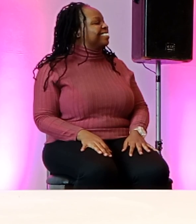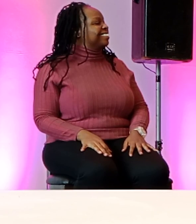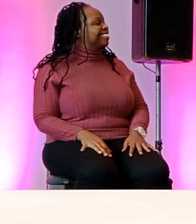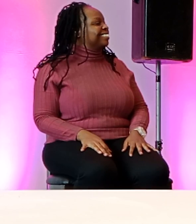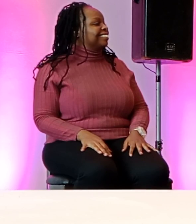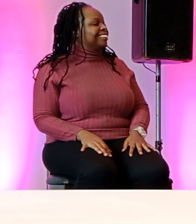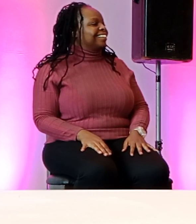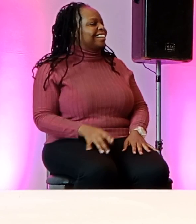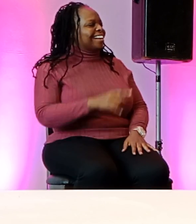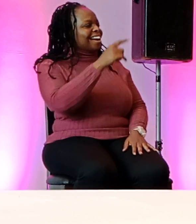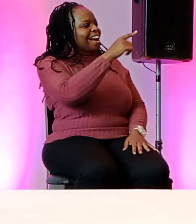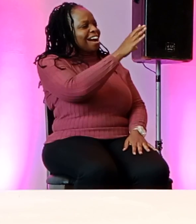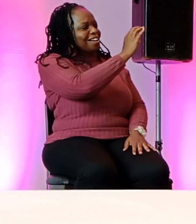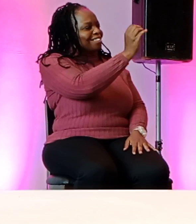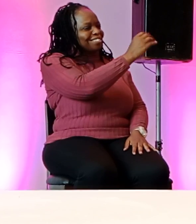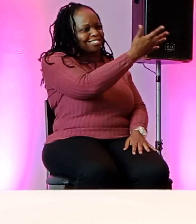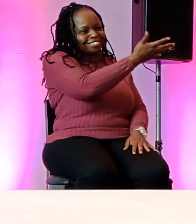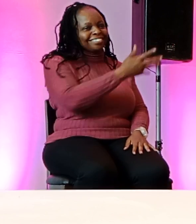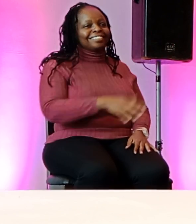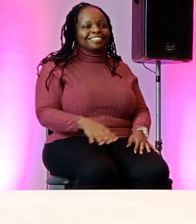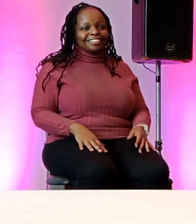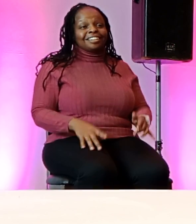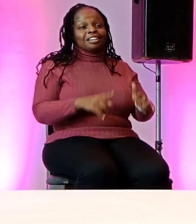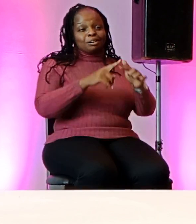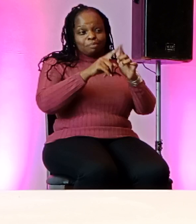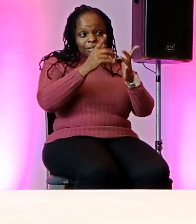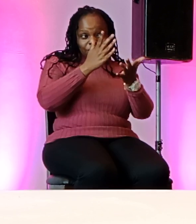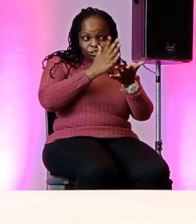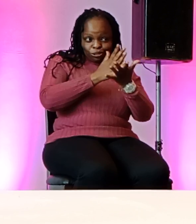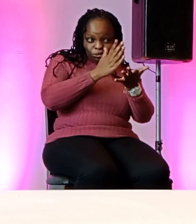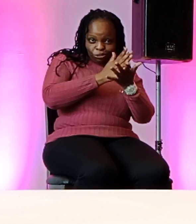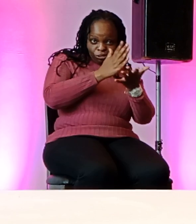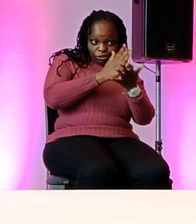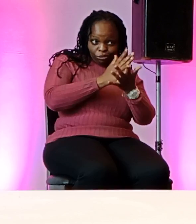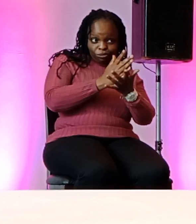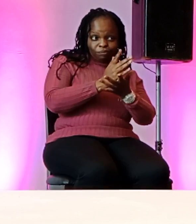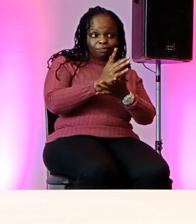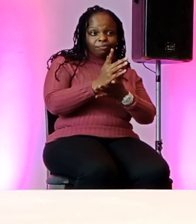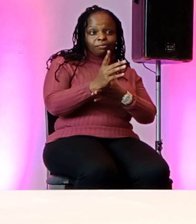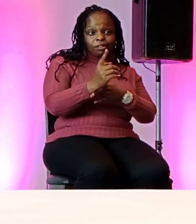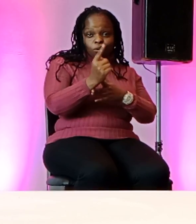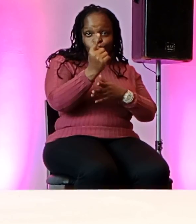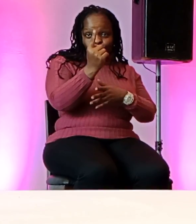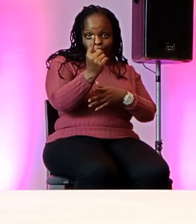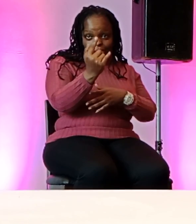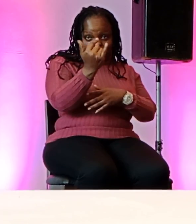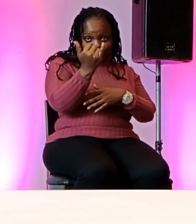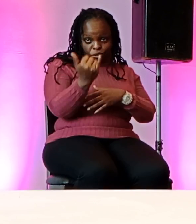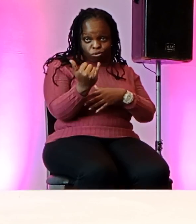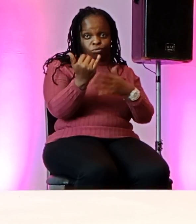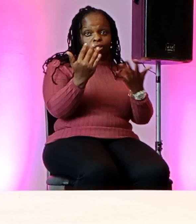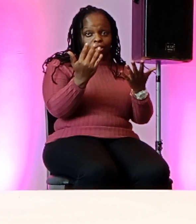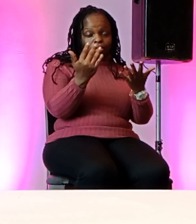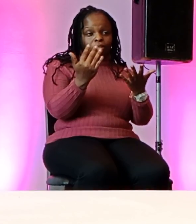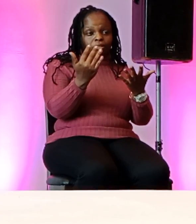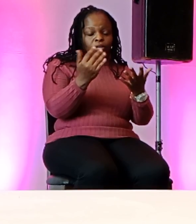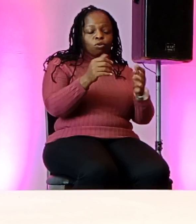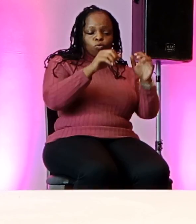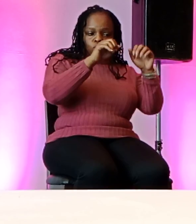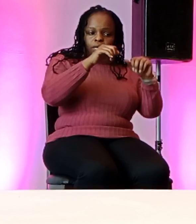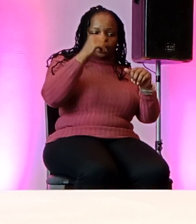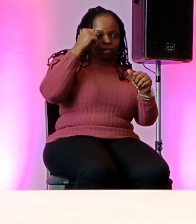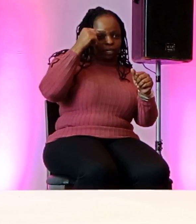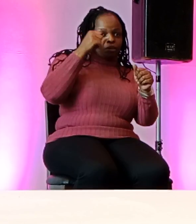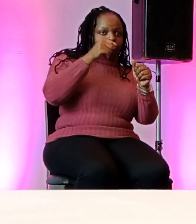Not her, but still, one of our youth who was there and who was still memorable in